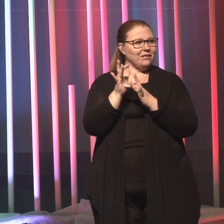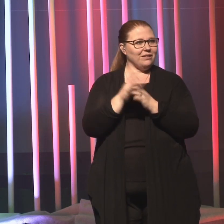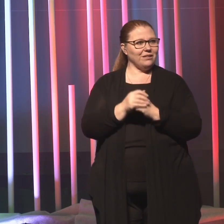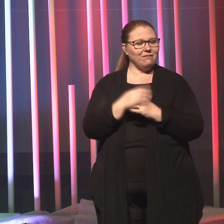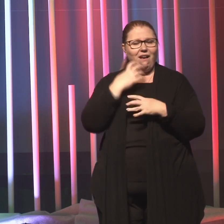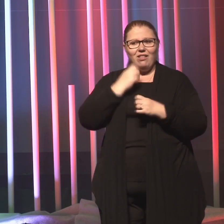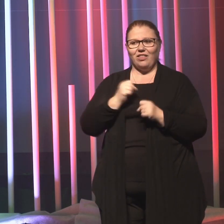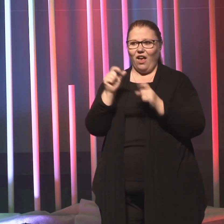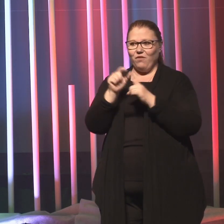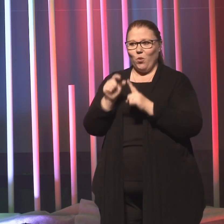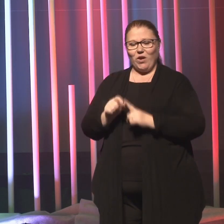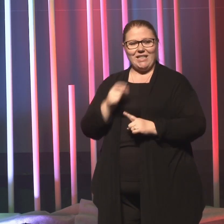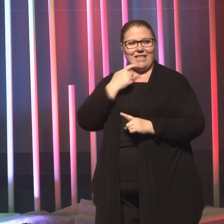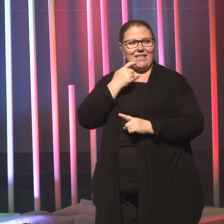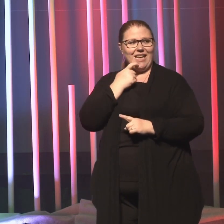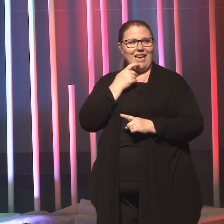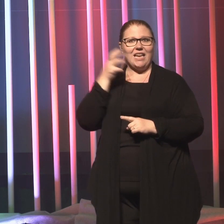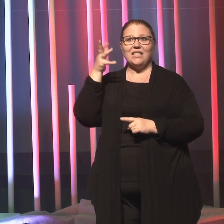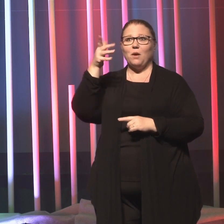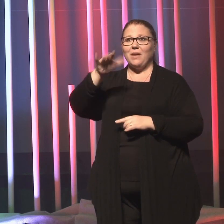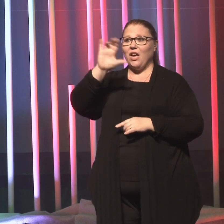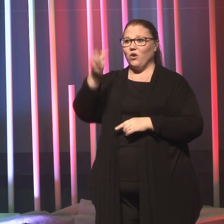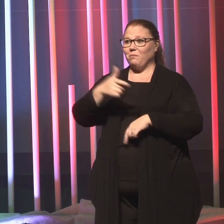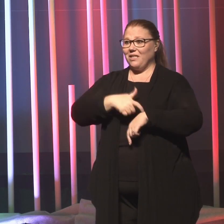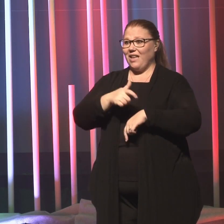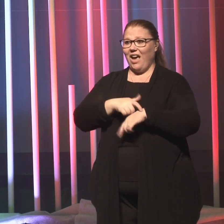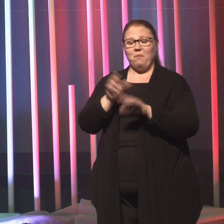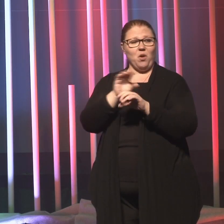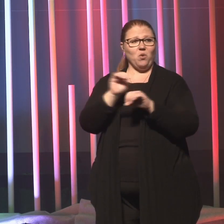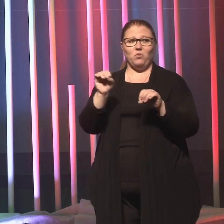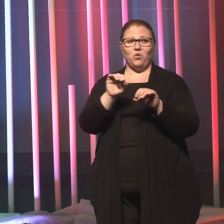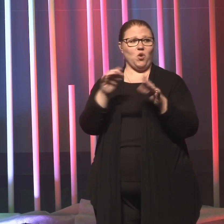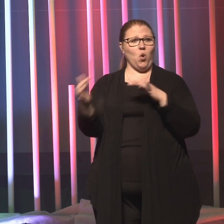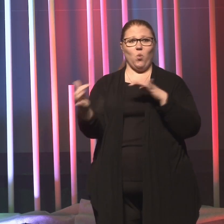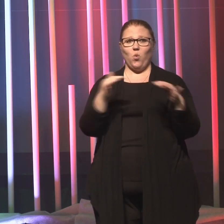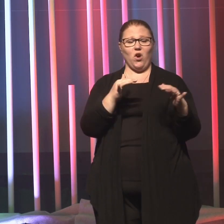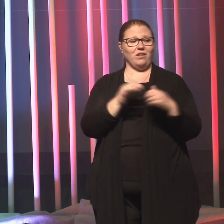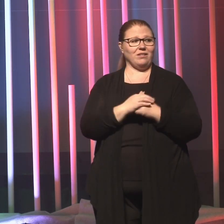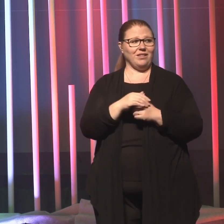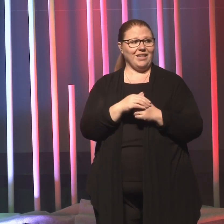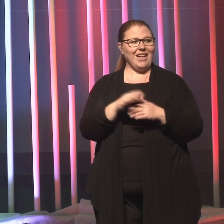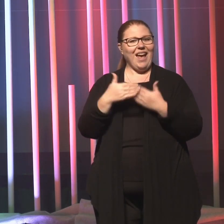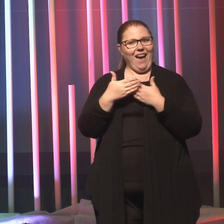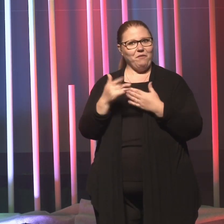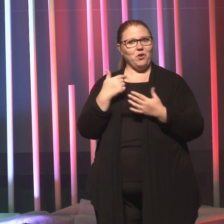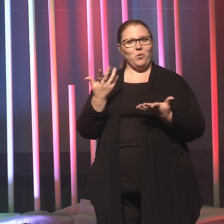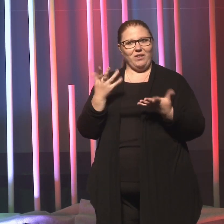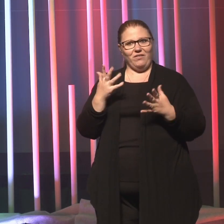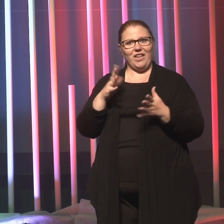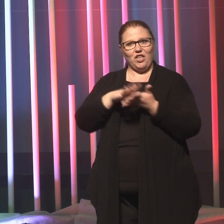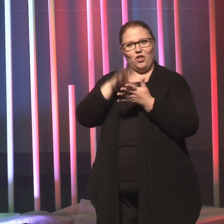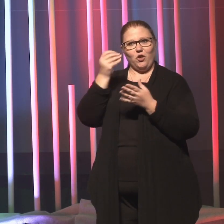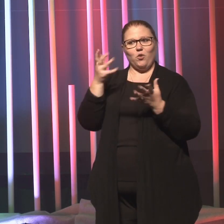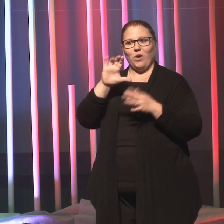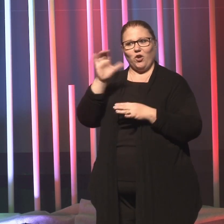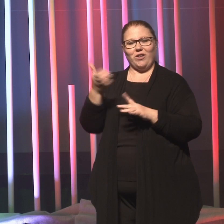I love the lyric that says, someday at Christmas there'll be no wars, when we've learned what Christmas